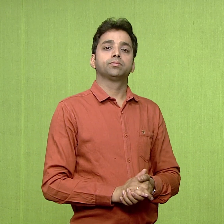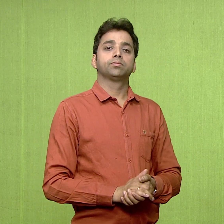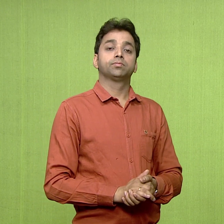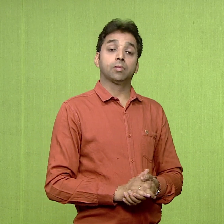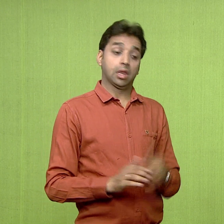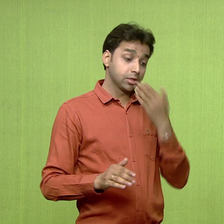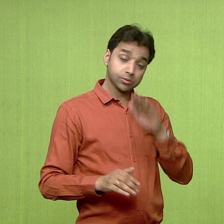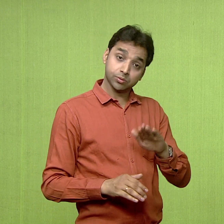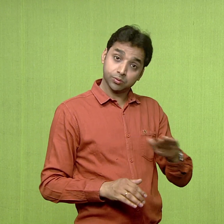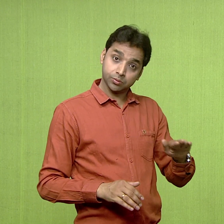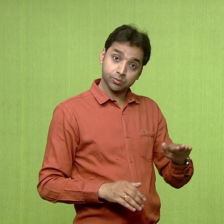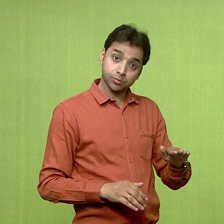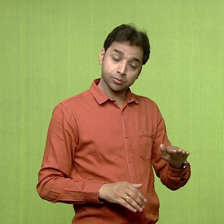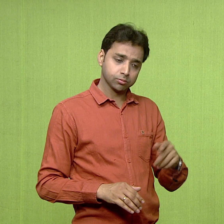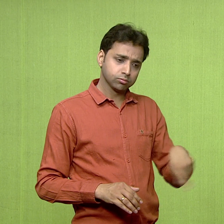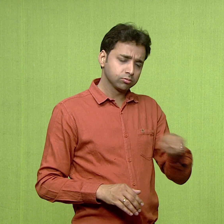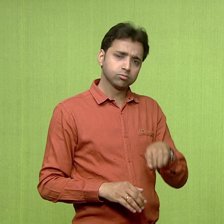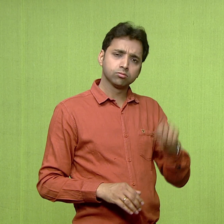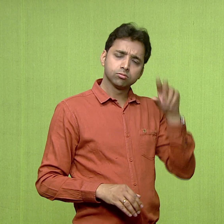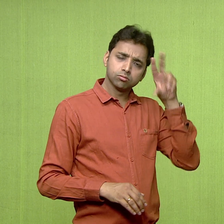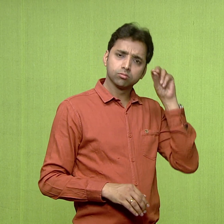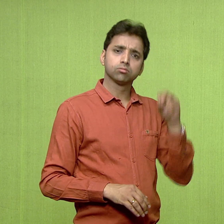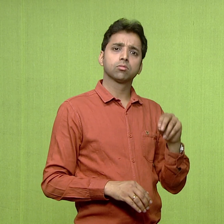Students had to learn subjects like